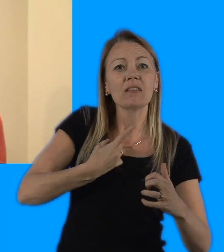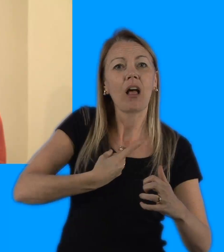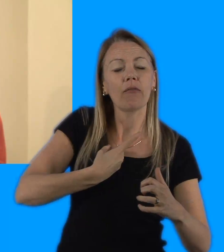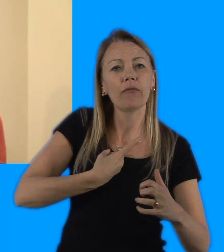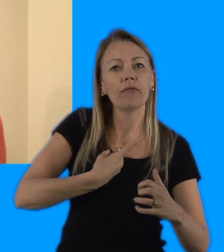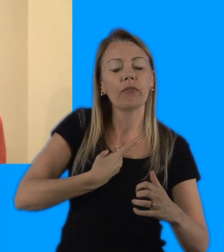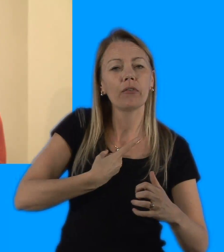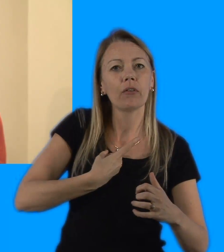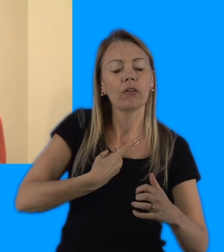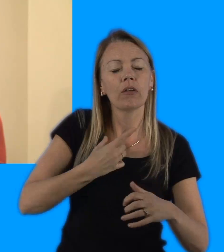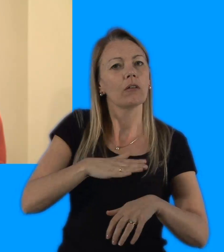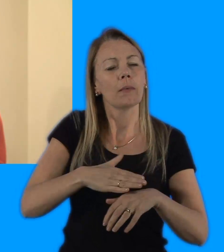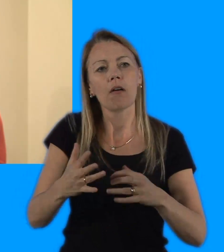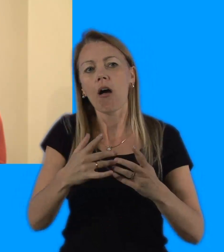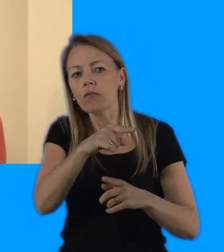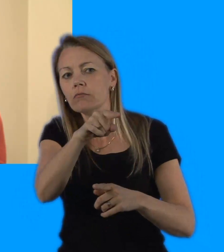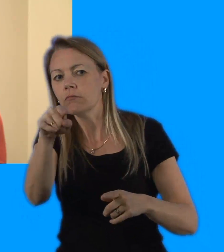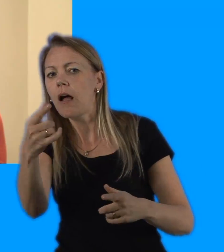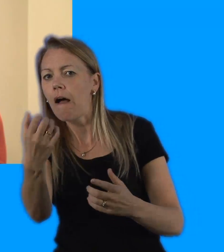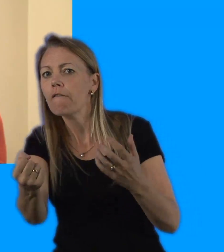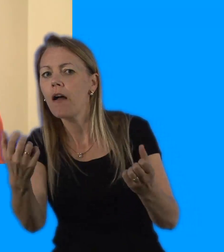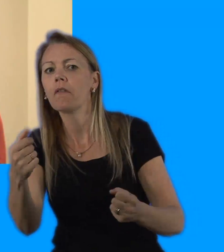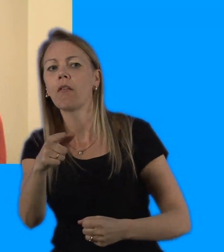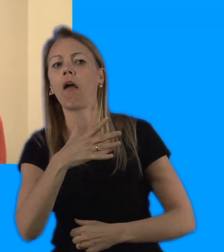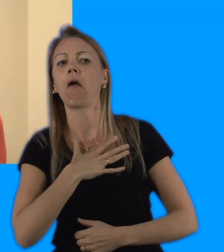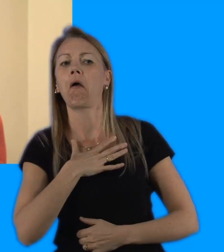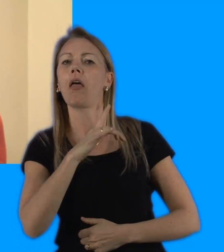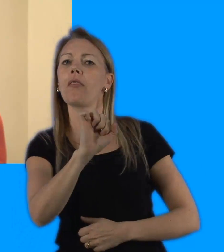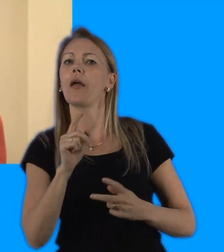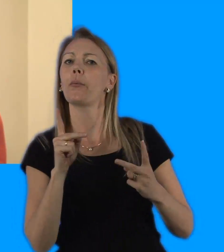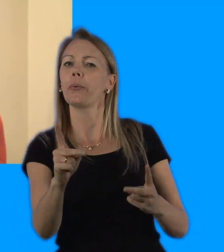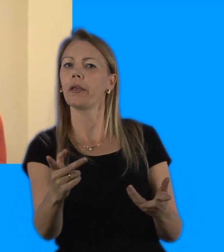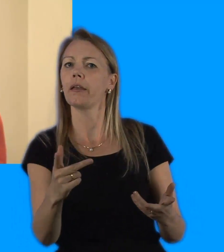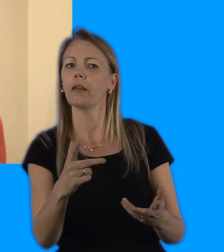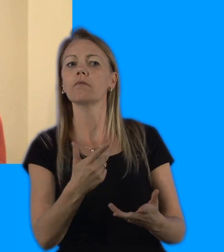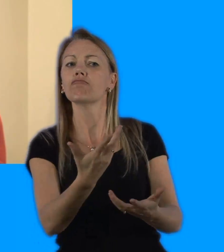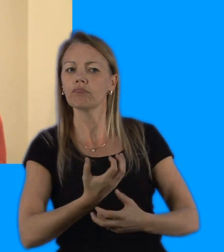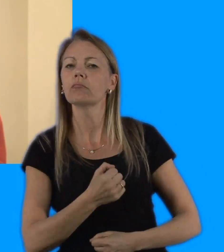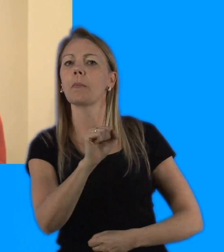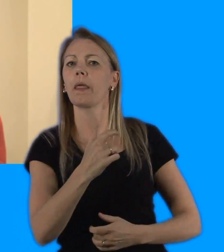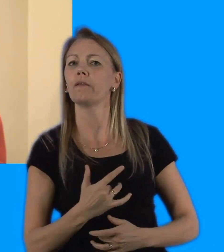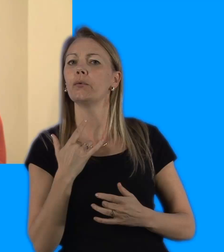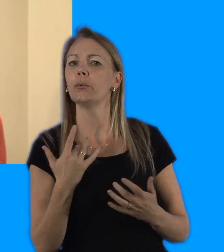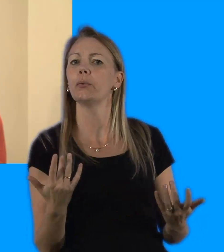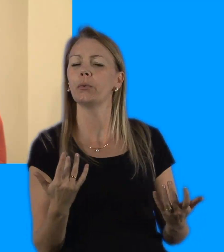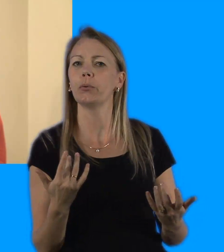sectarianism ourselves, that other people are, and listen to them. Take them